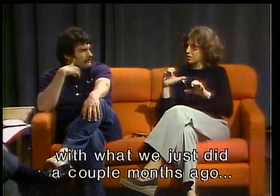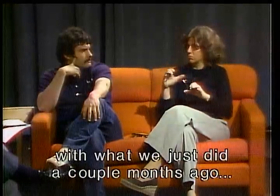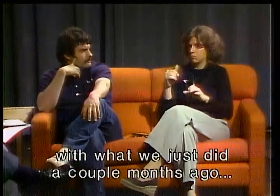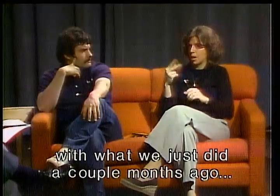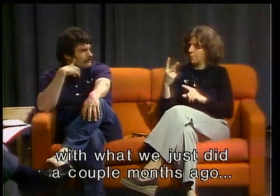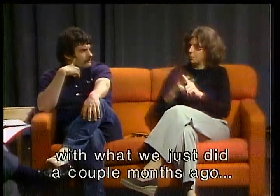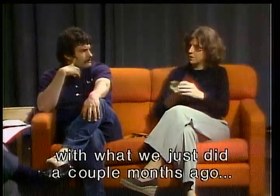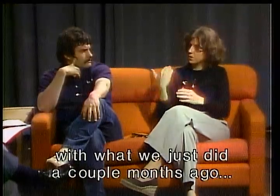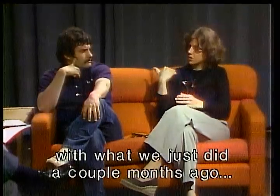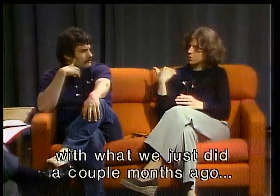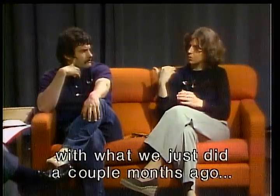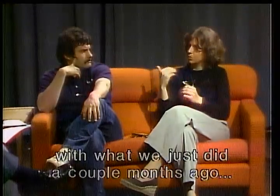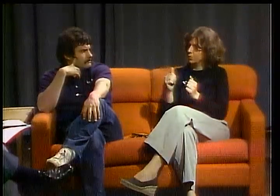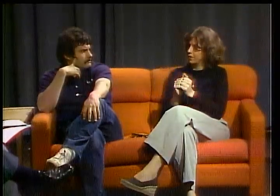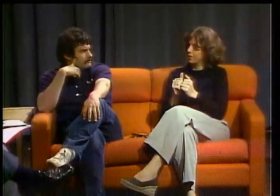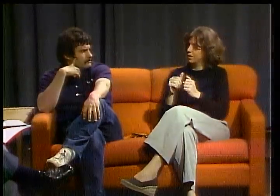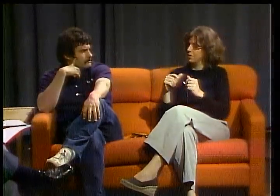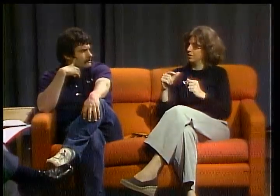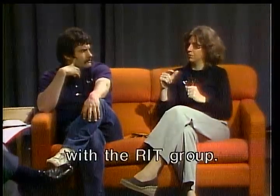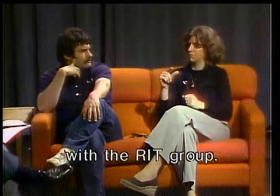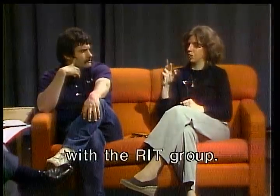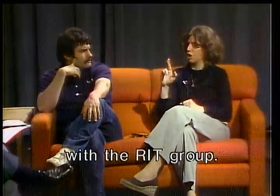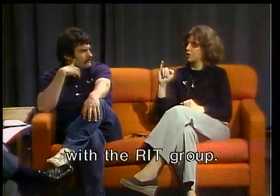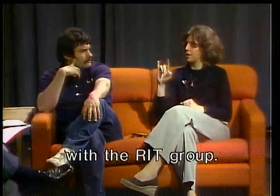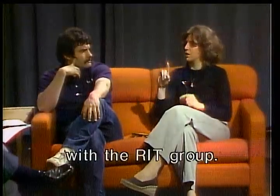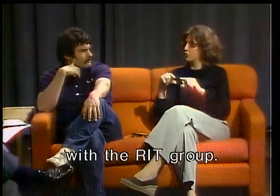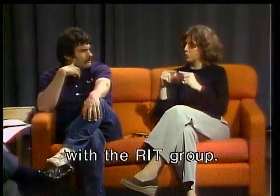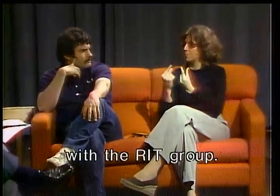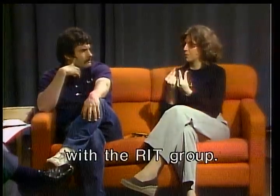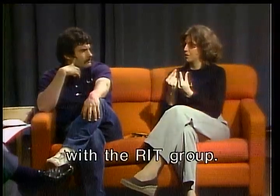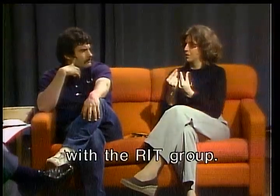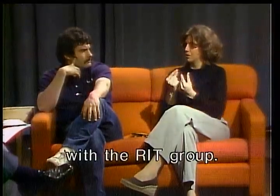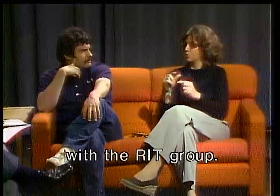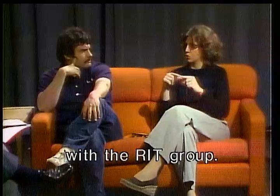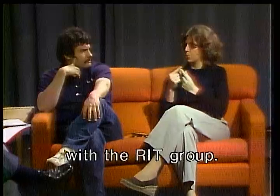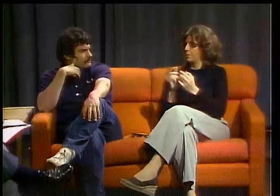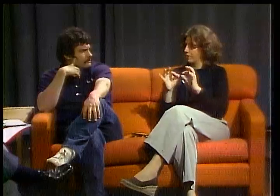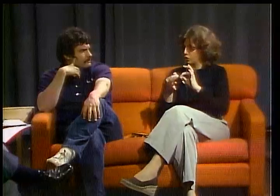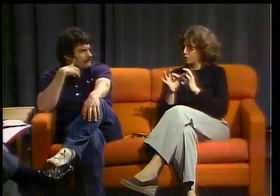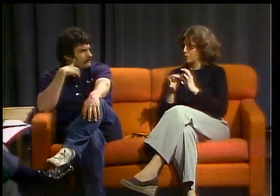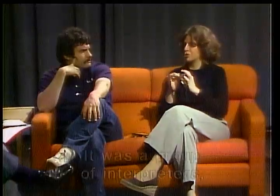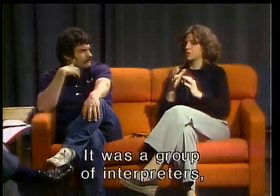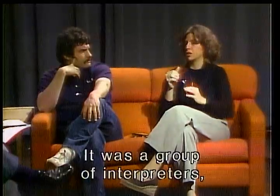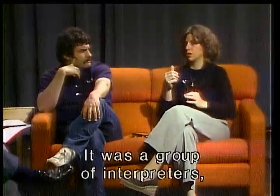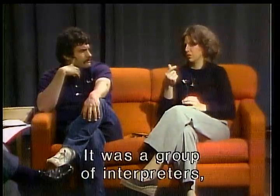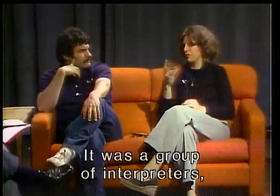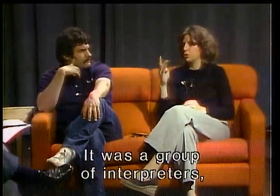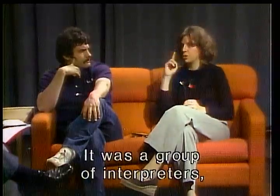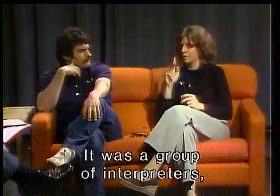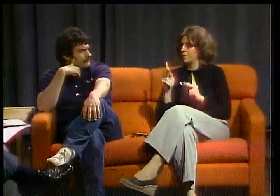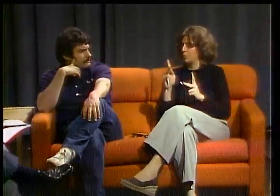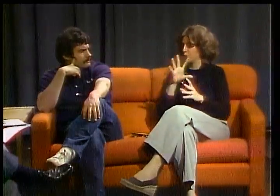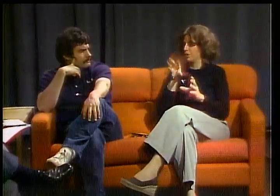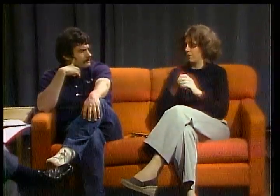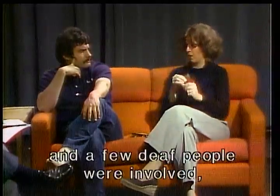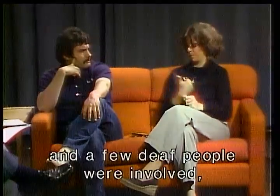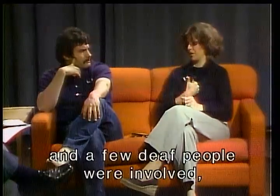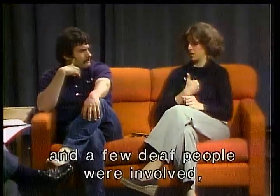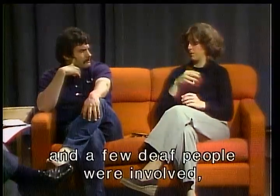a couple of months ago with the RID group. It was a group of interpreters and a few deaf people were involved, myself